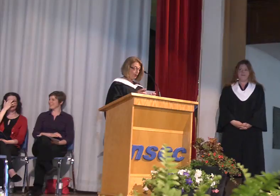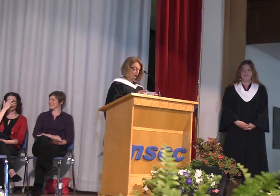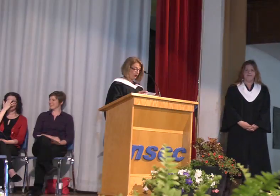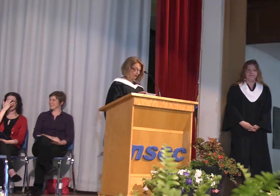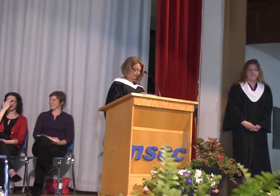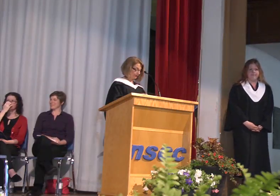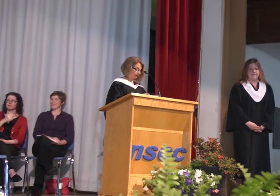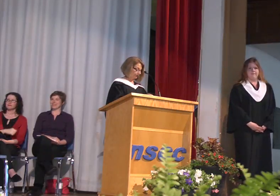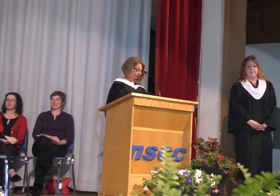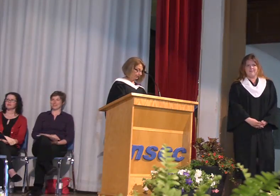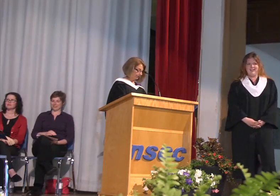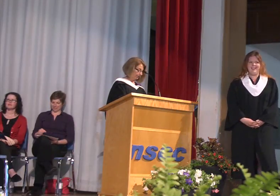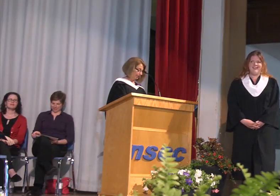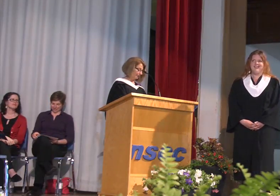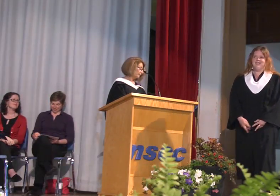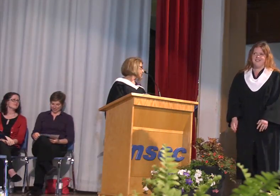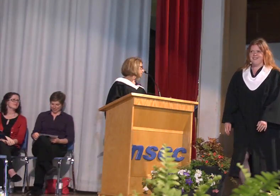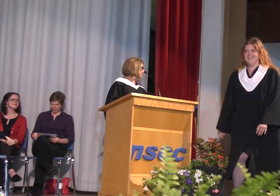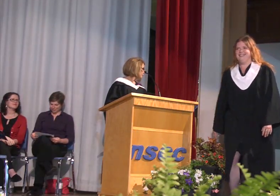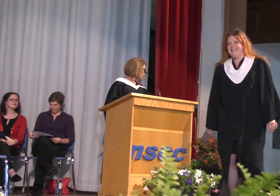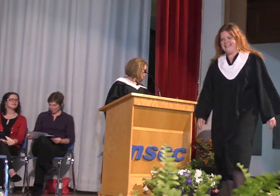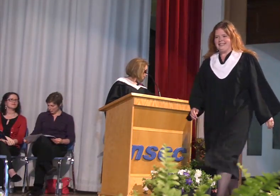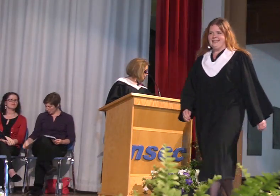Terry Cameron.